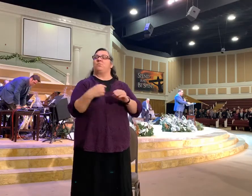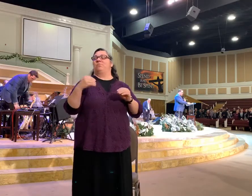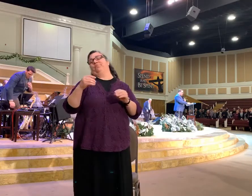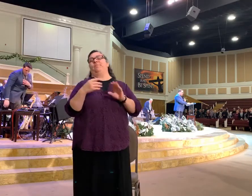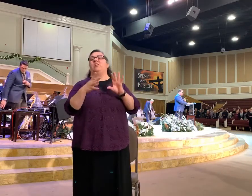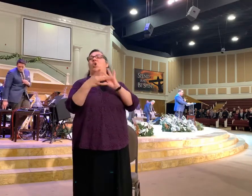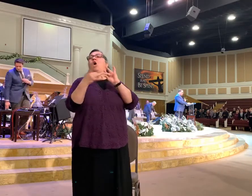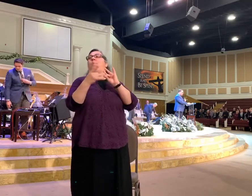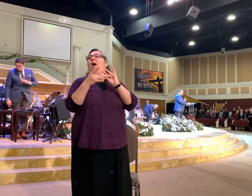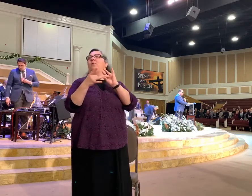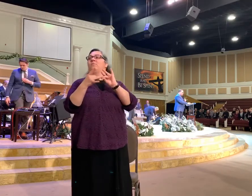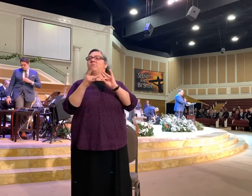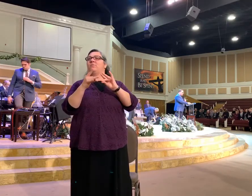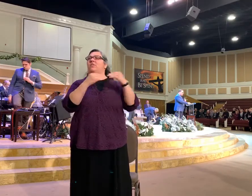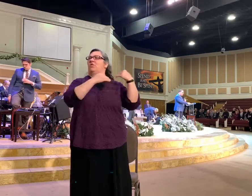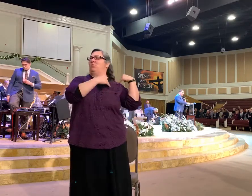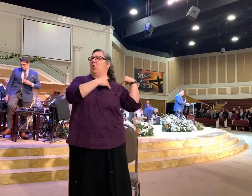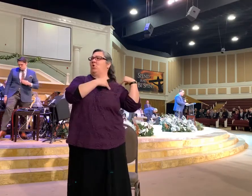in